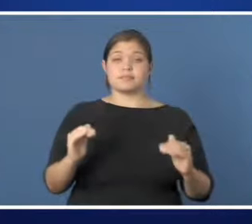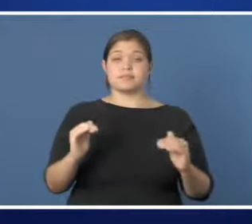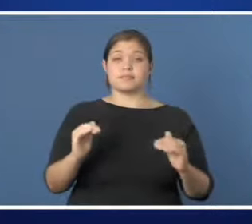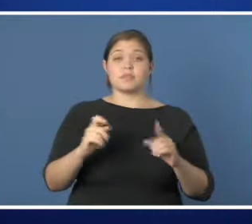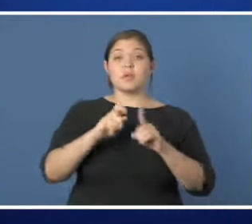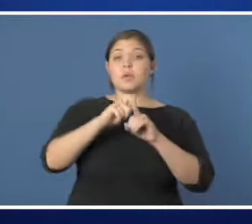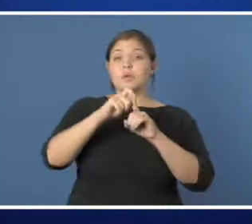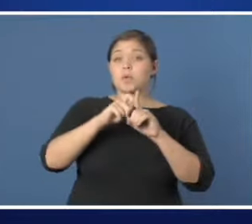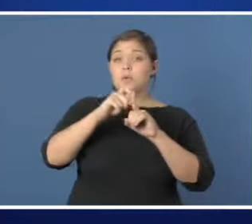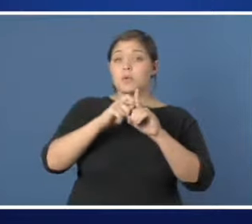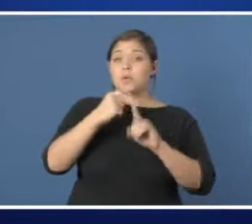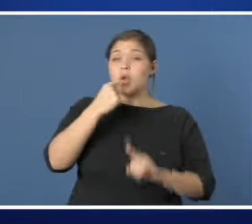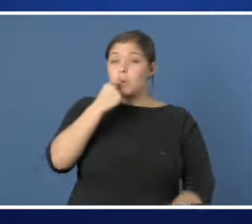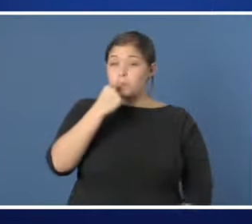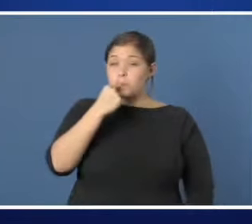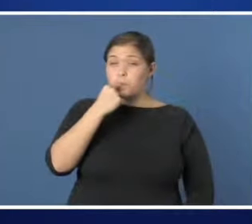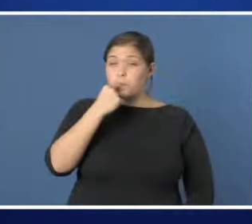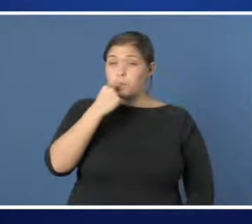thermometer,